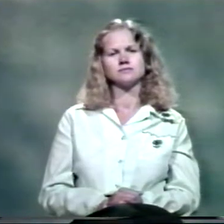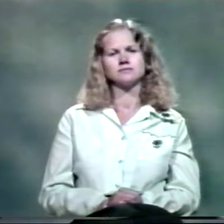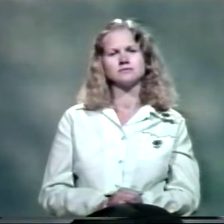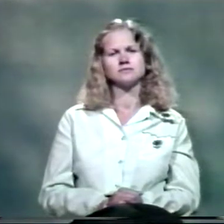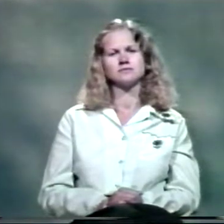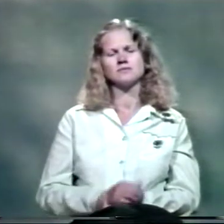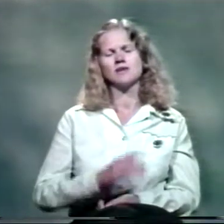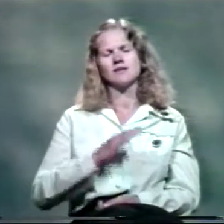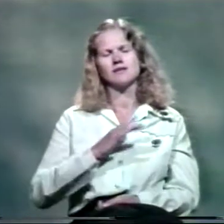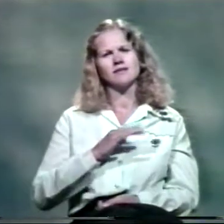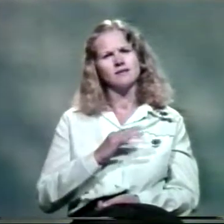telephone.